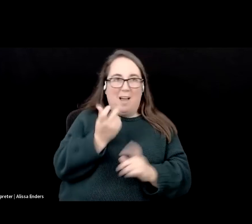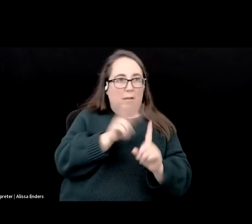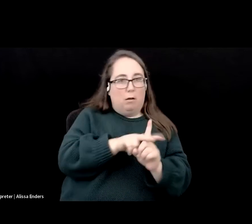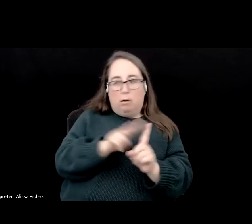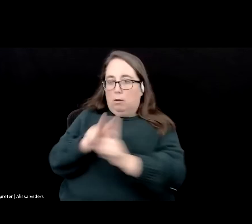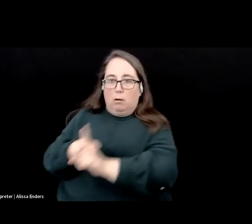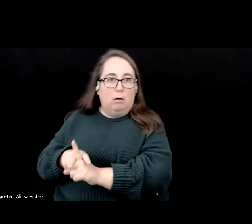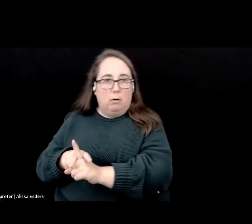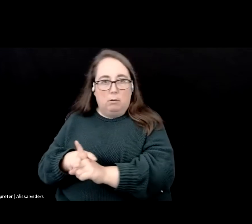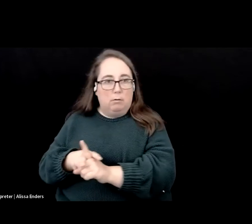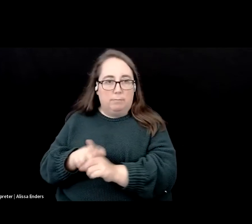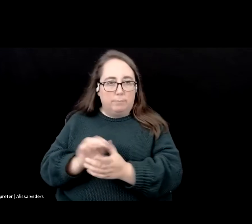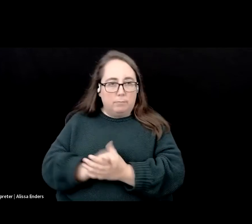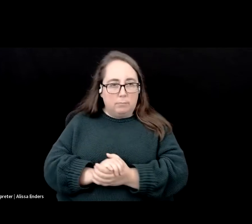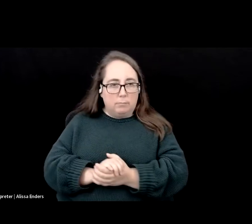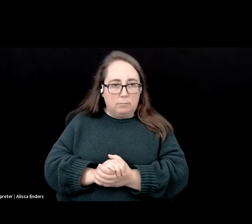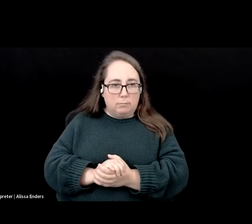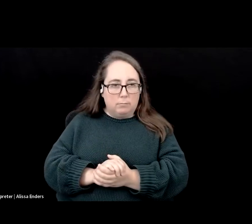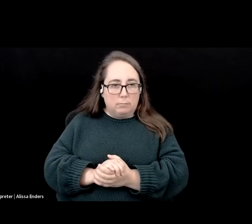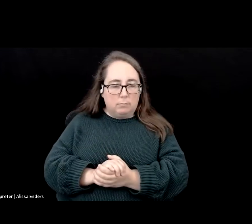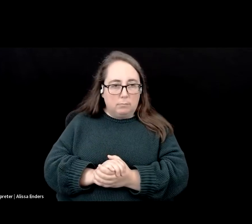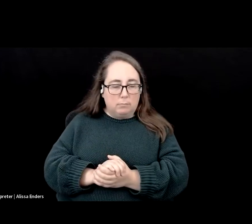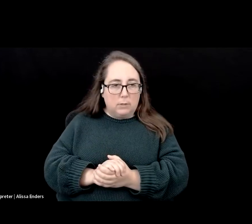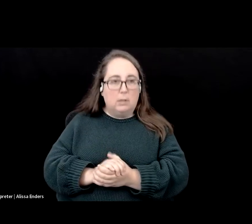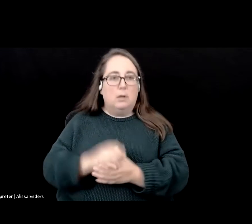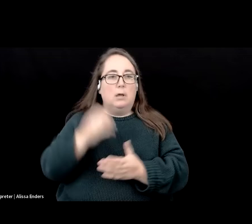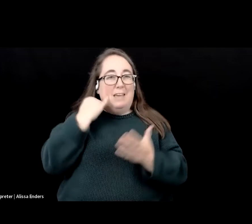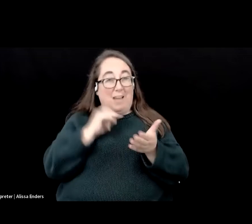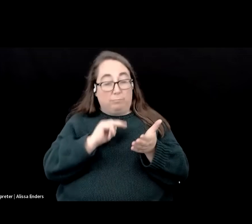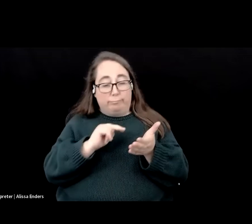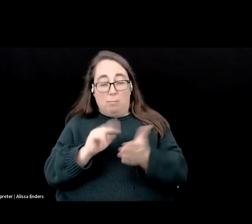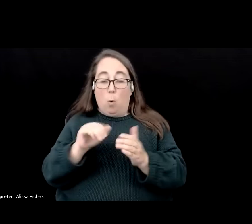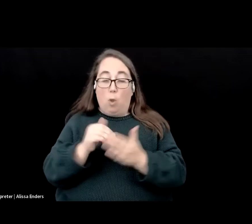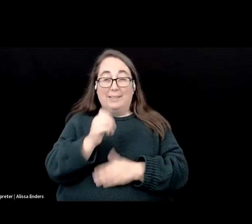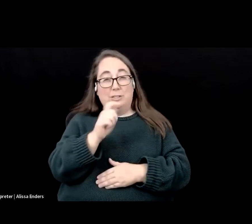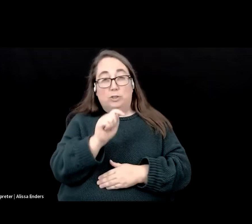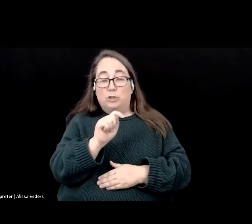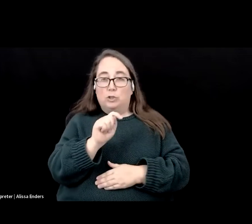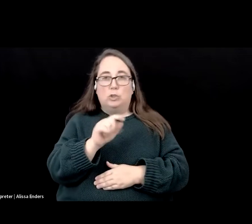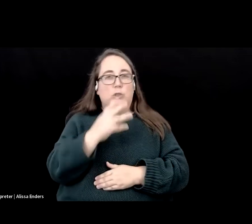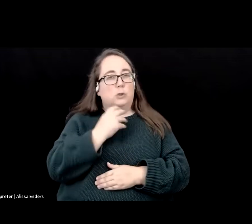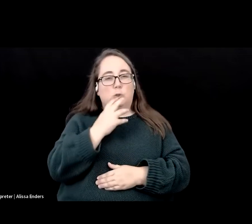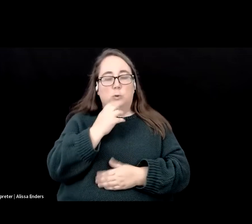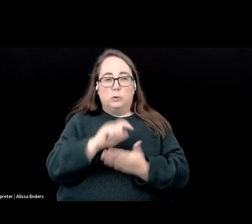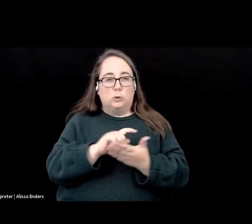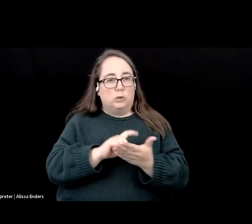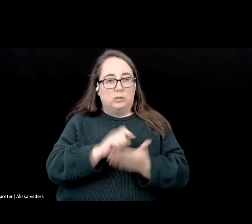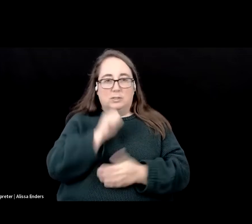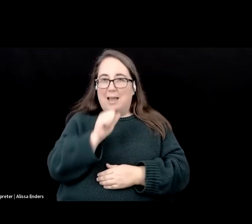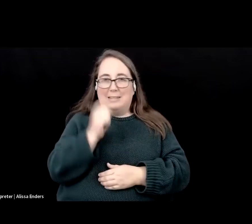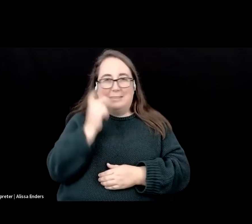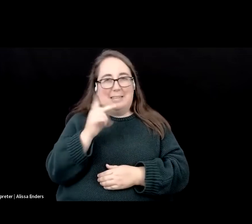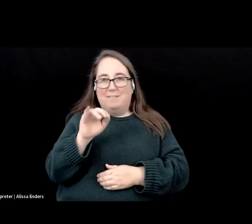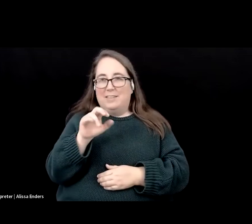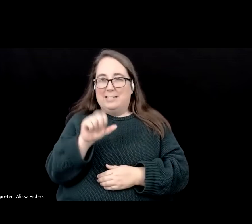Various classical sources from both the Hebrew Bible and rabbinic literature make it clear that Jewish law does not see the fetus as a full person while it is